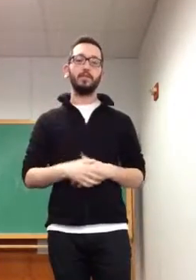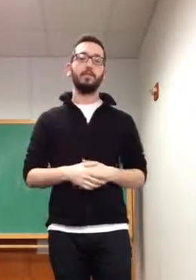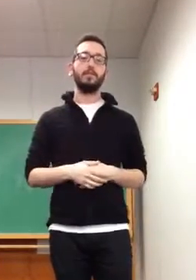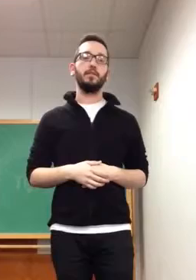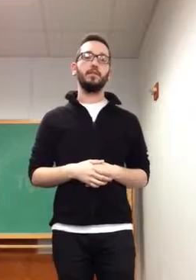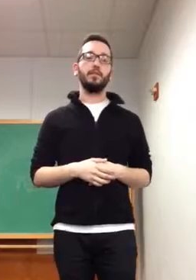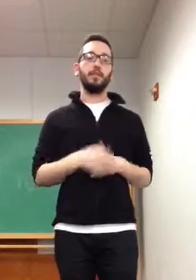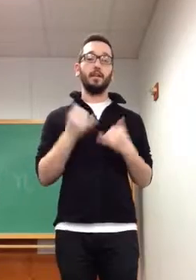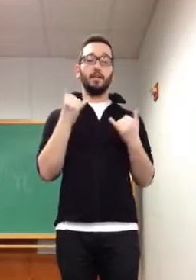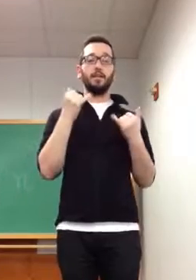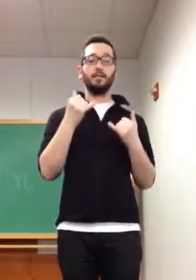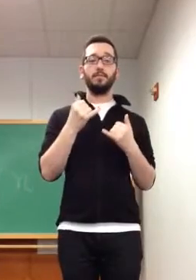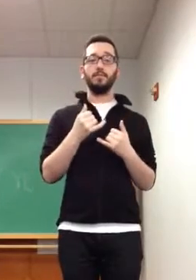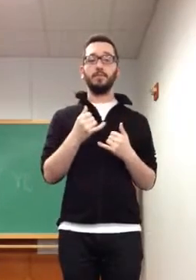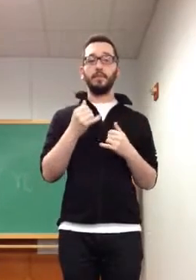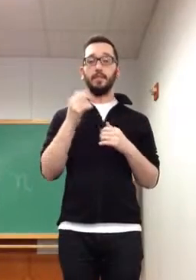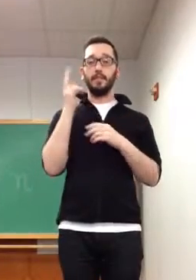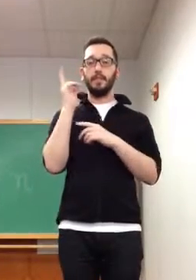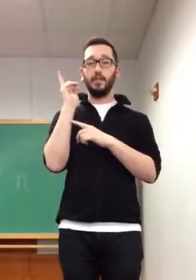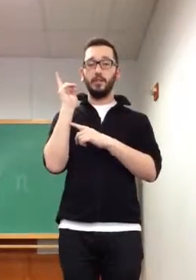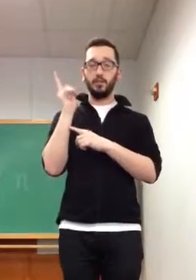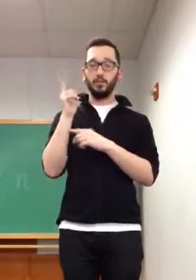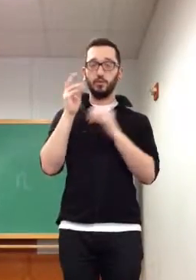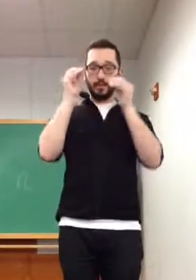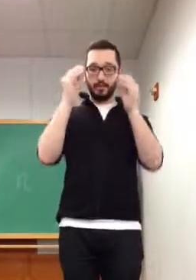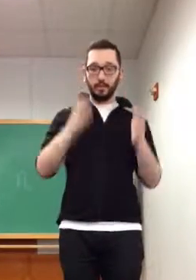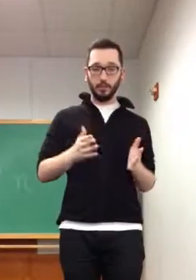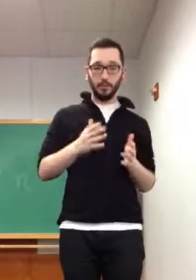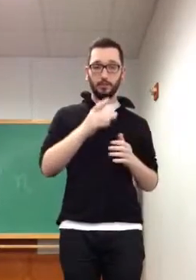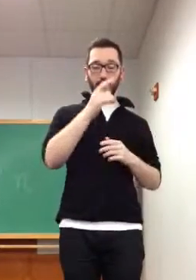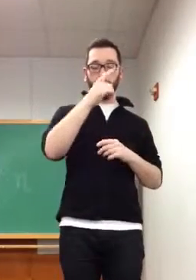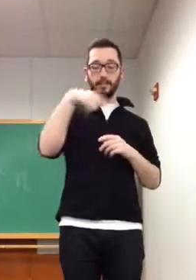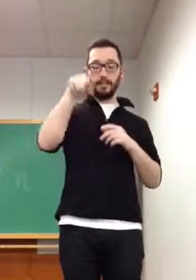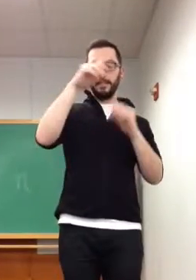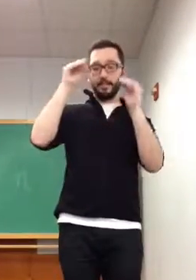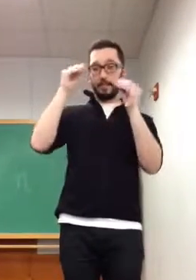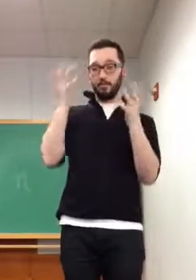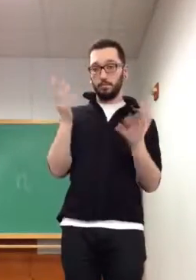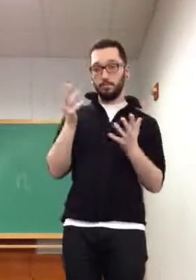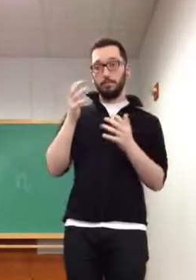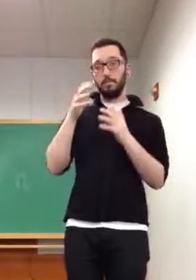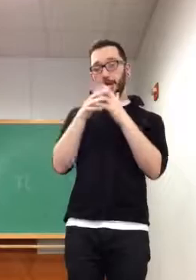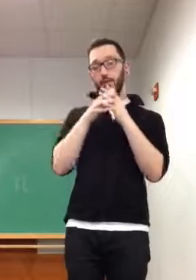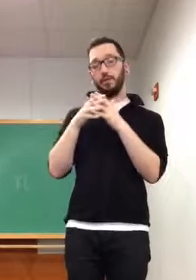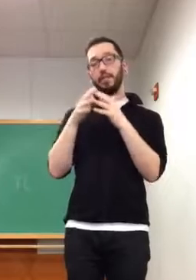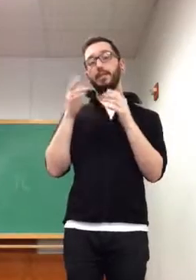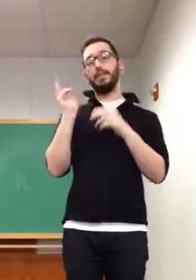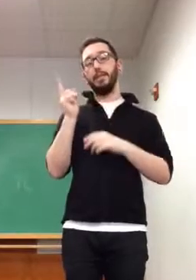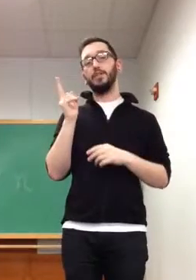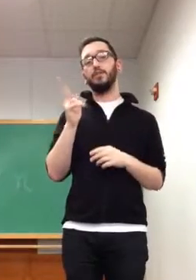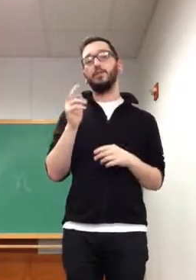Now these history teachers were teachers of American history and of Western Civ. None of them had ever taken world